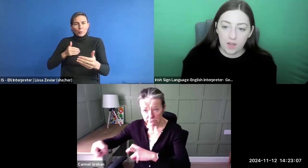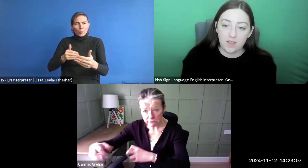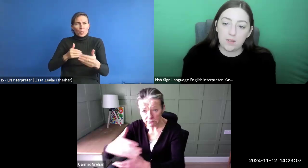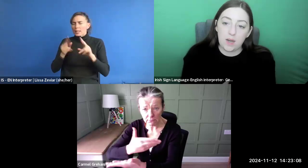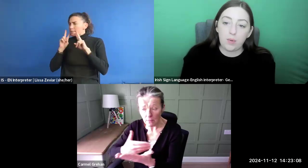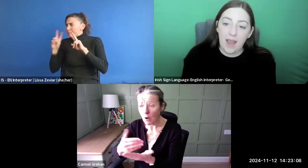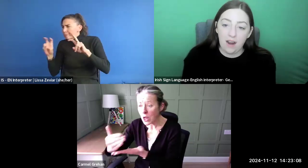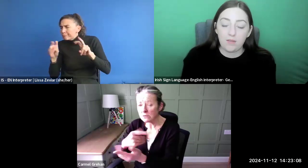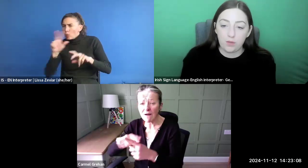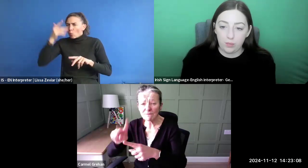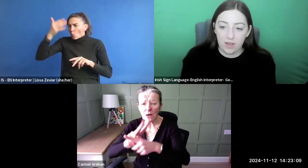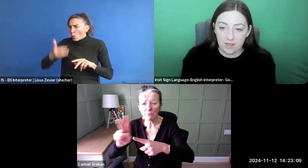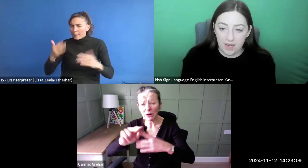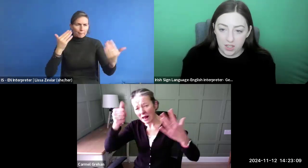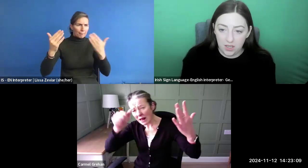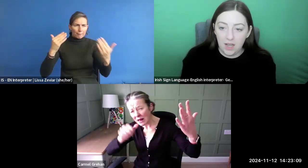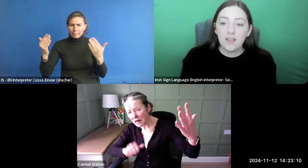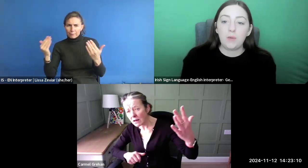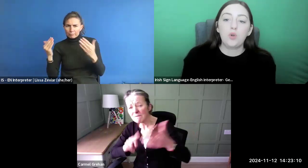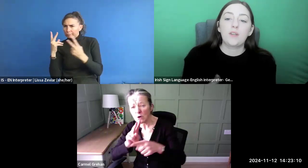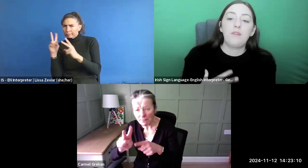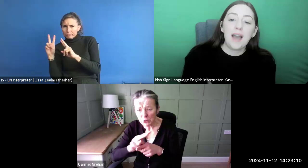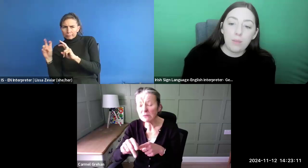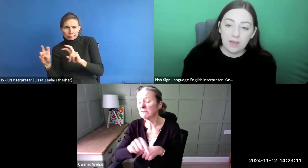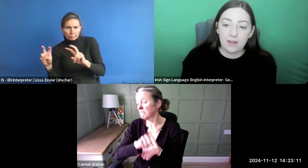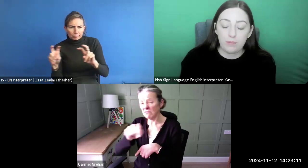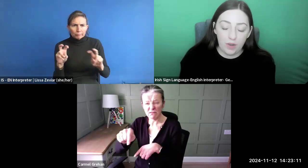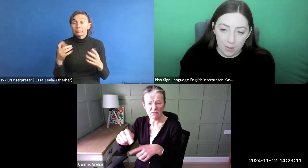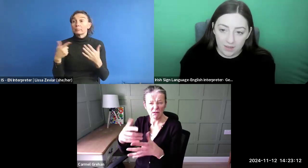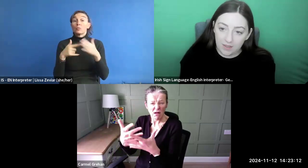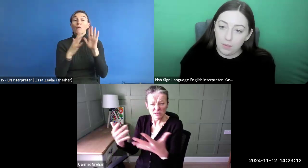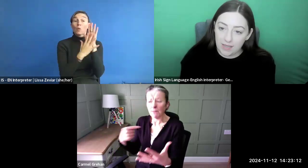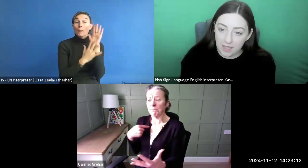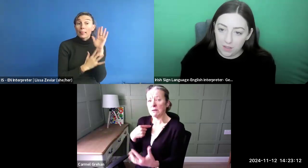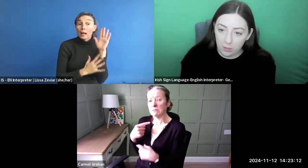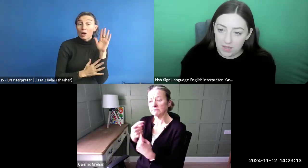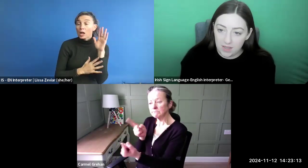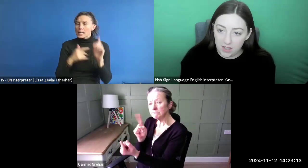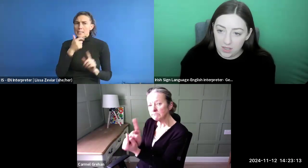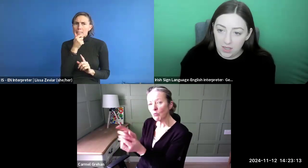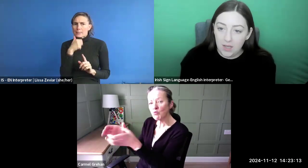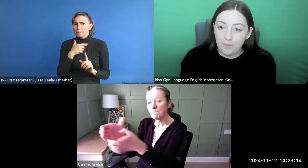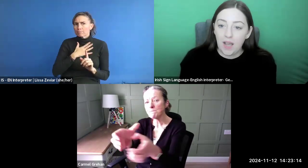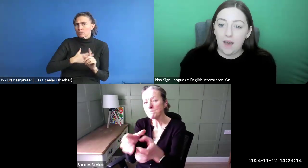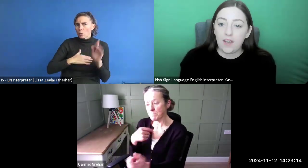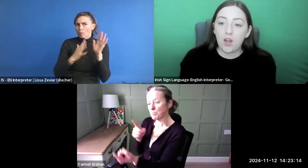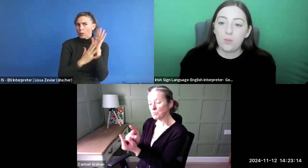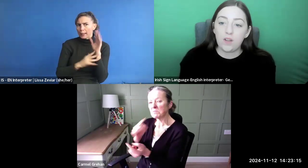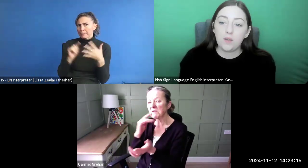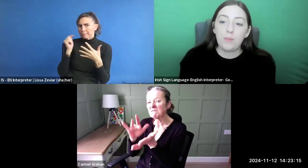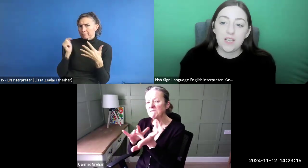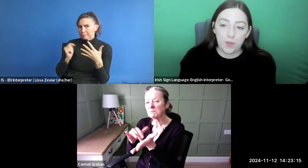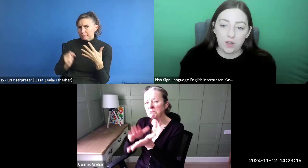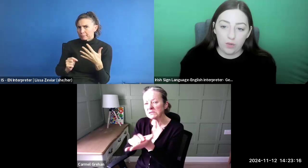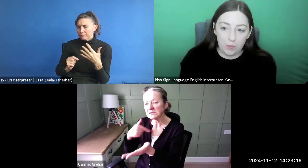various websites and start preparing for their presentation. They would look at vocabulary that they might need for the presentation. And then I